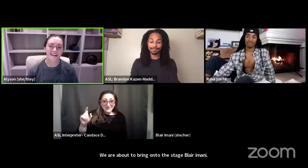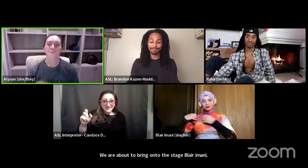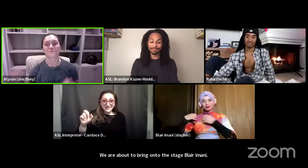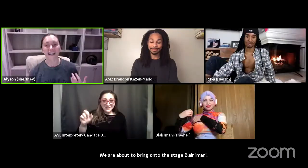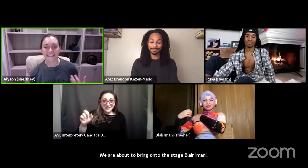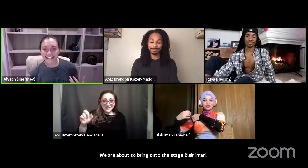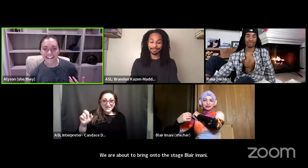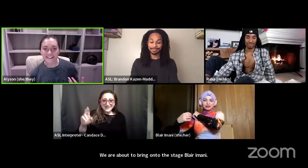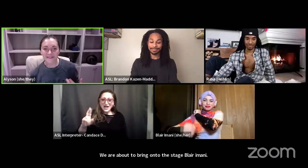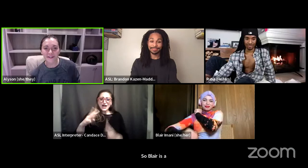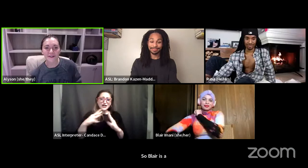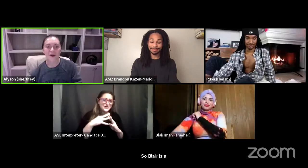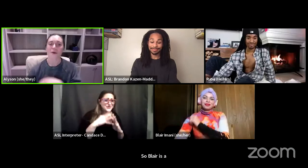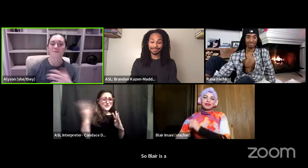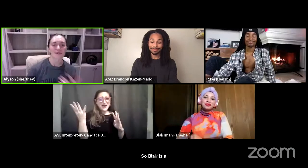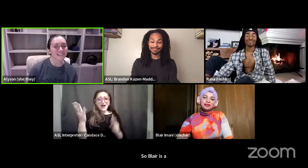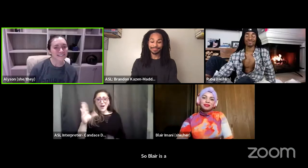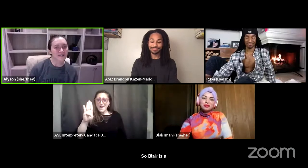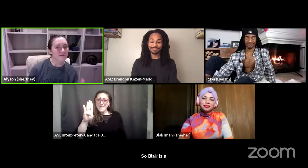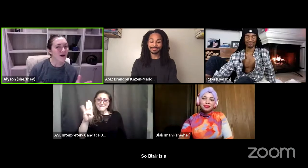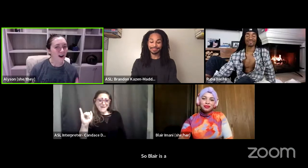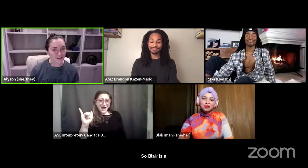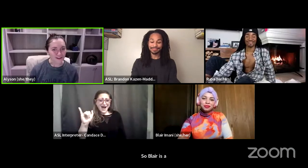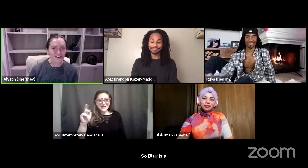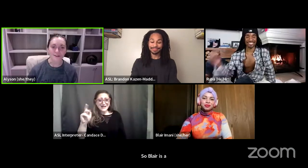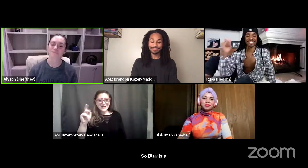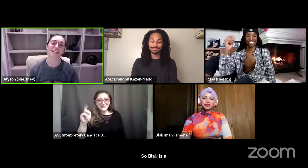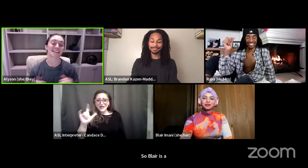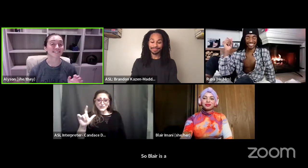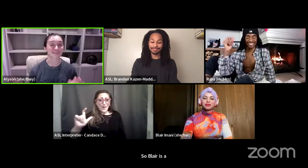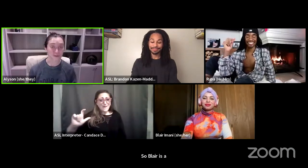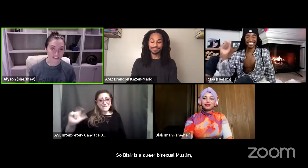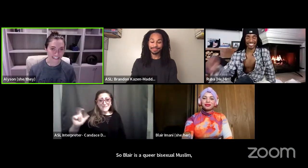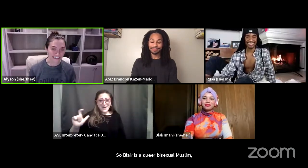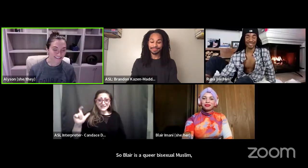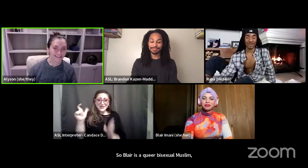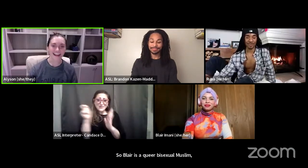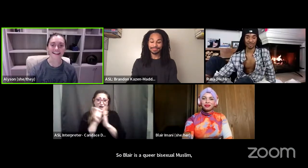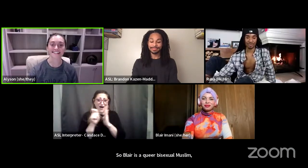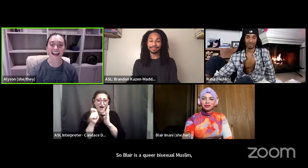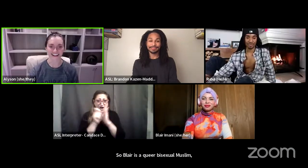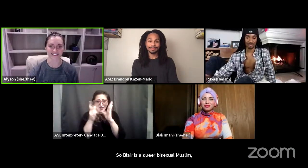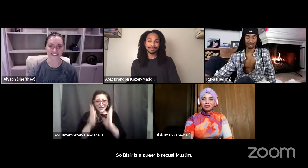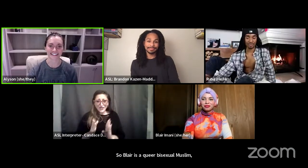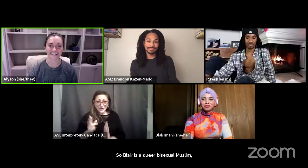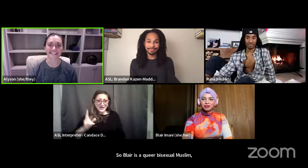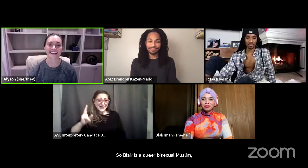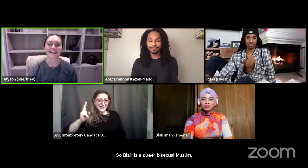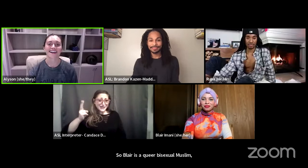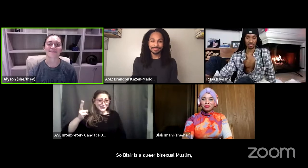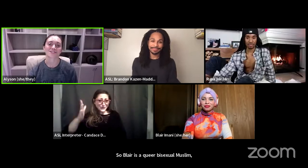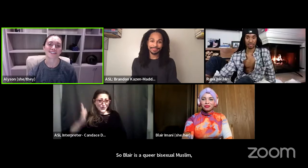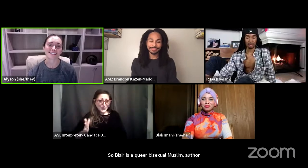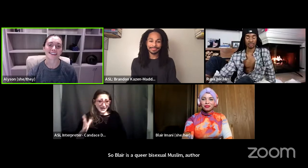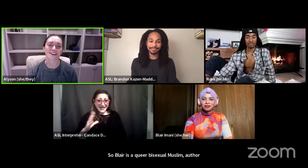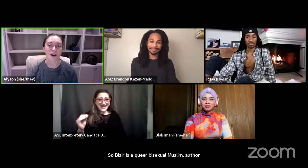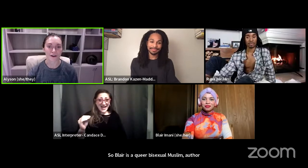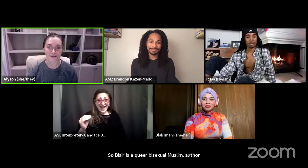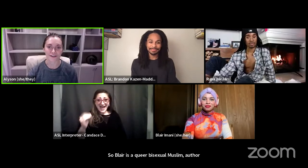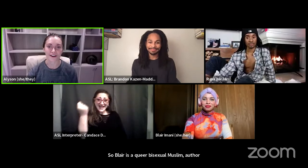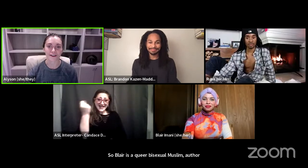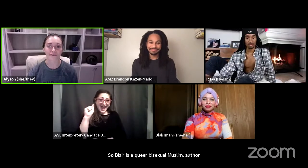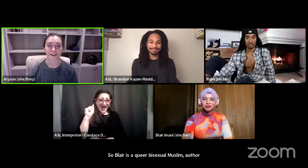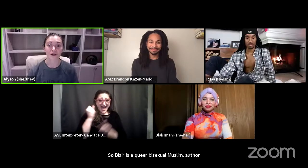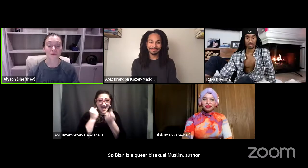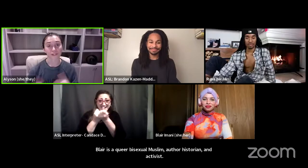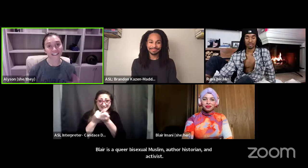queer, bisexual, Muslim author, historian, and activist. She's the